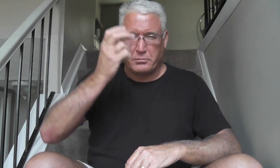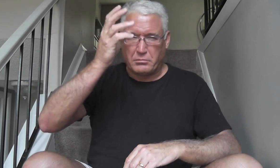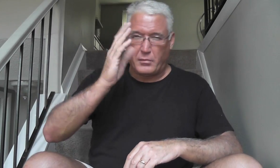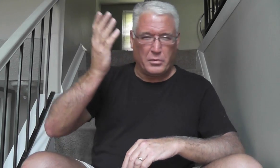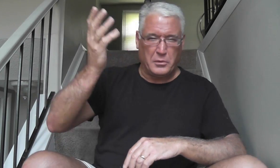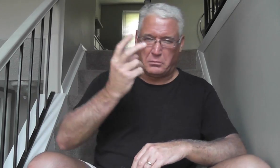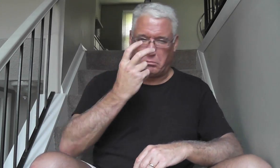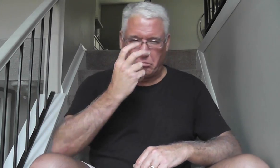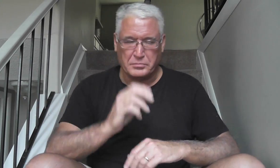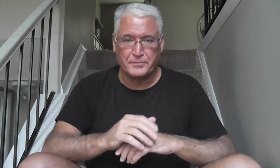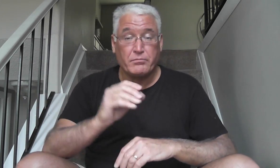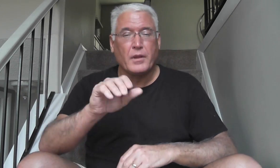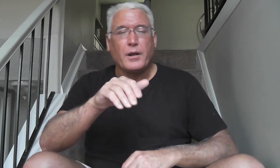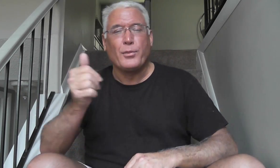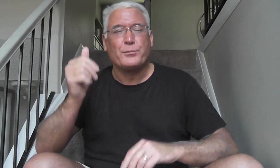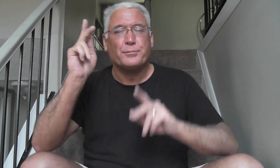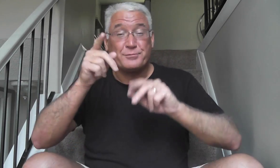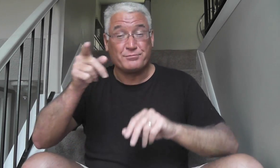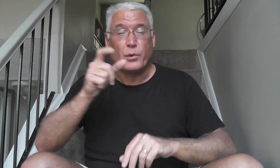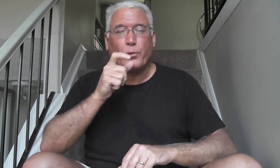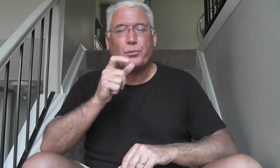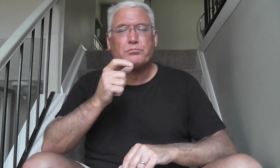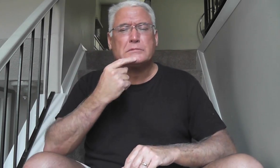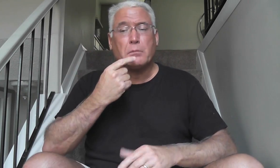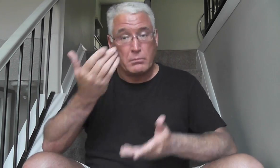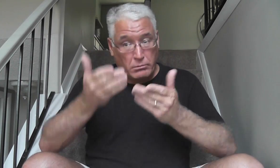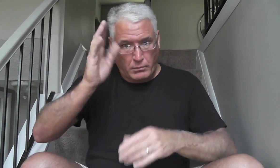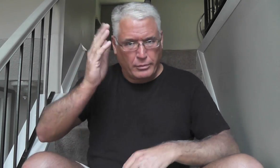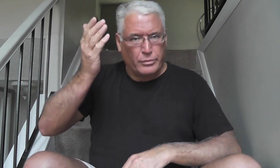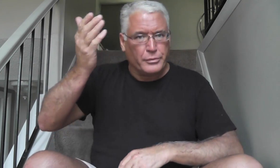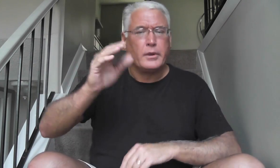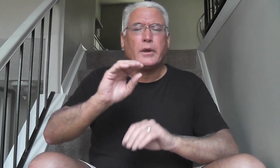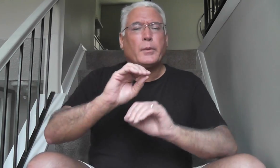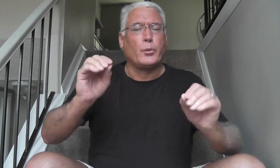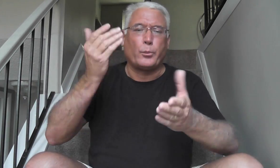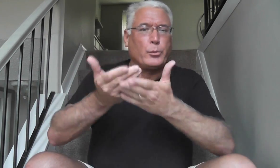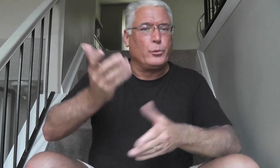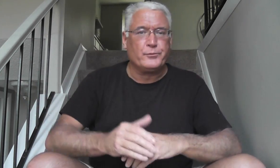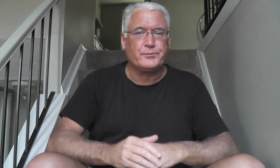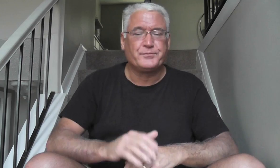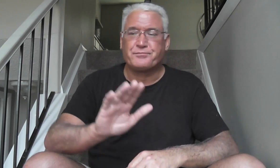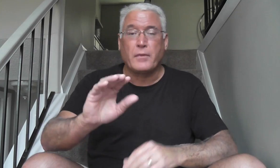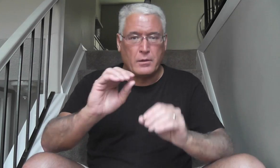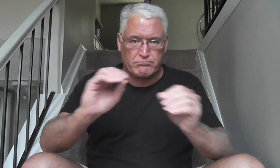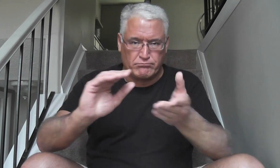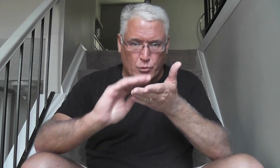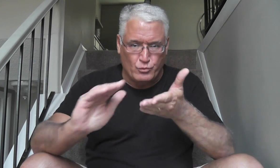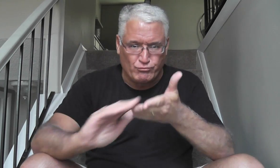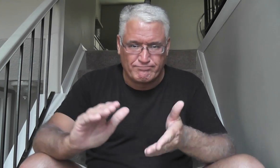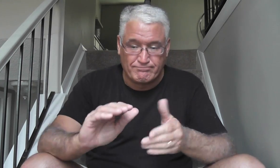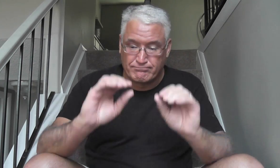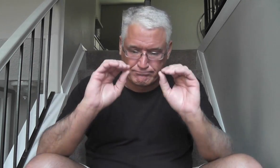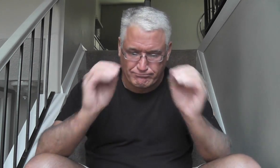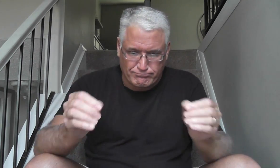People who doubt God, that there's a God, some say, oh, well, maybe there's a God, but there's no proof. Well,